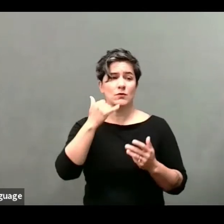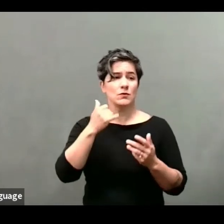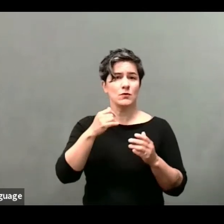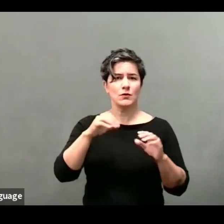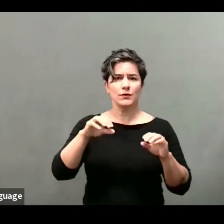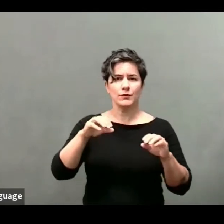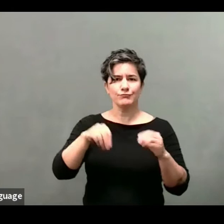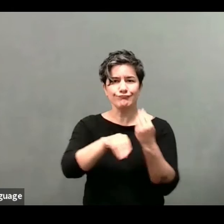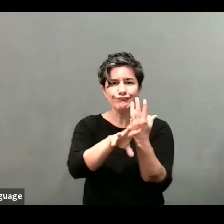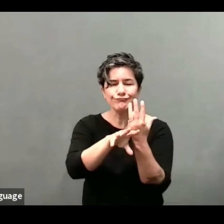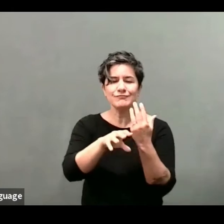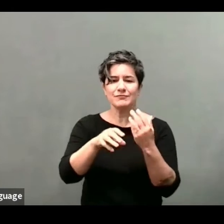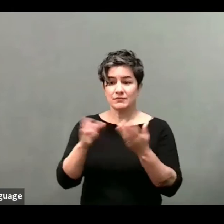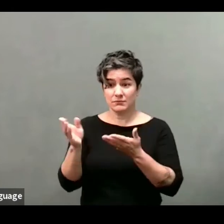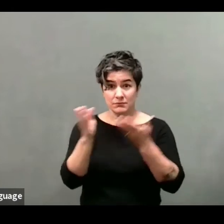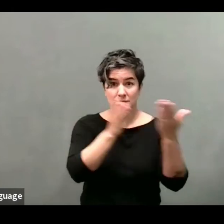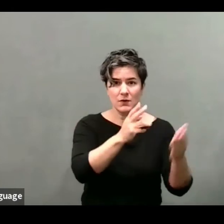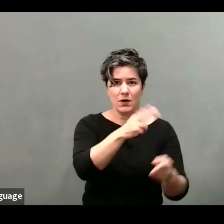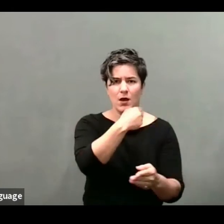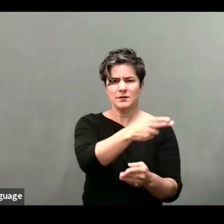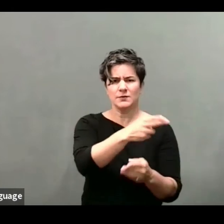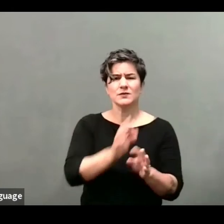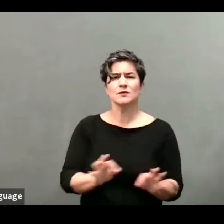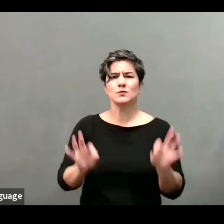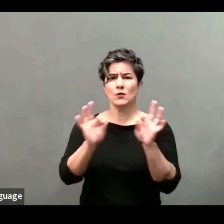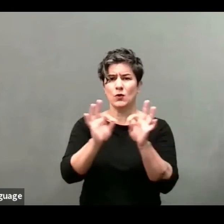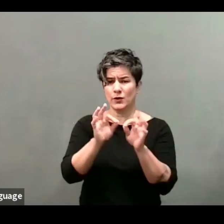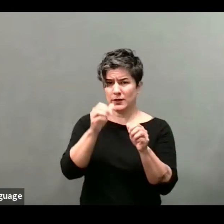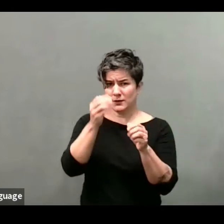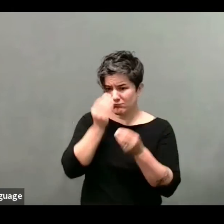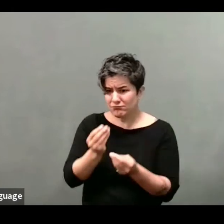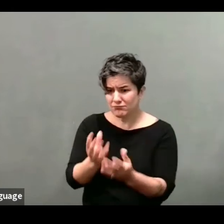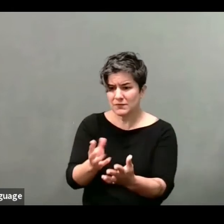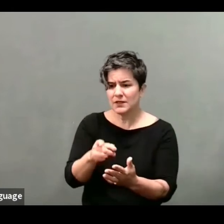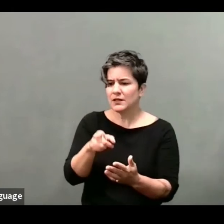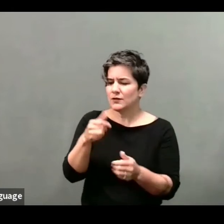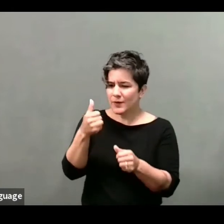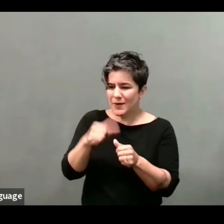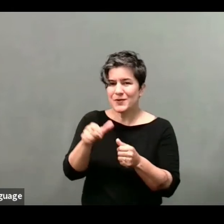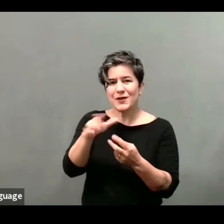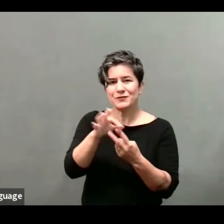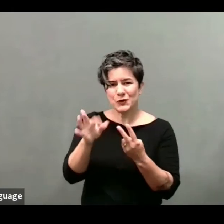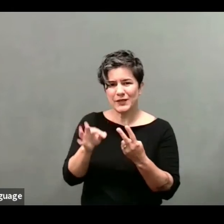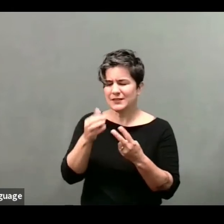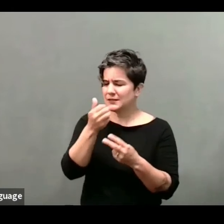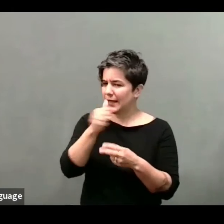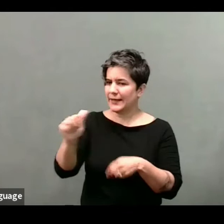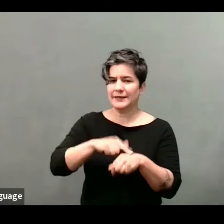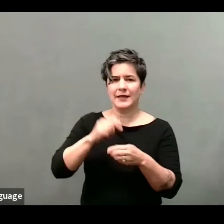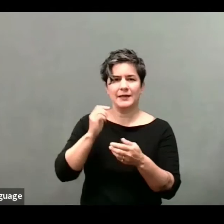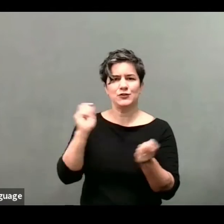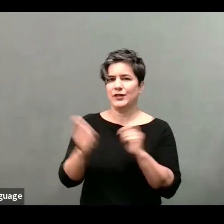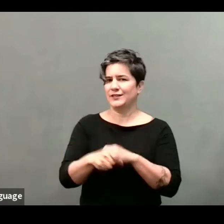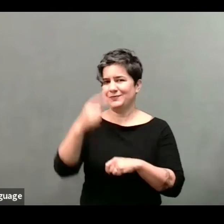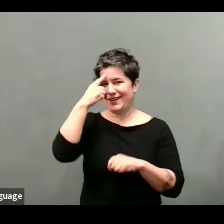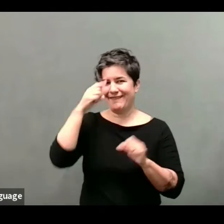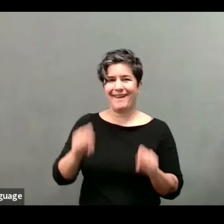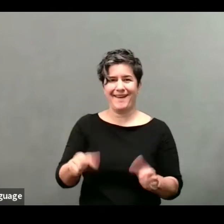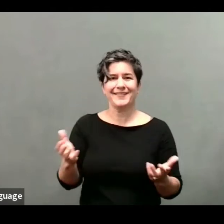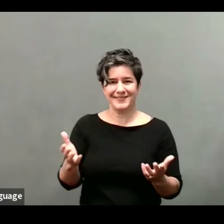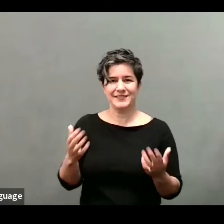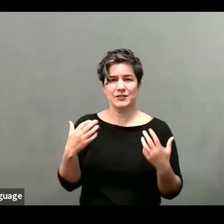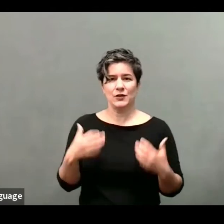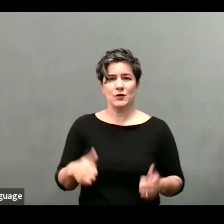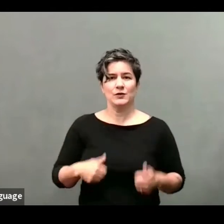hospital, I think what's really important is that reminding them that they can decide along the way. And so when a survivor